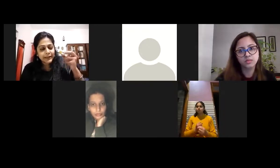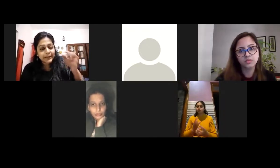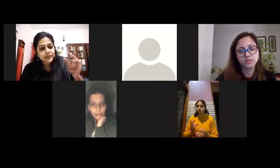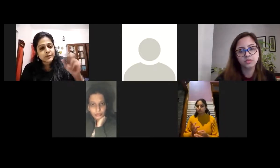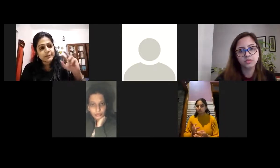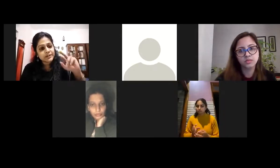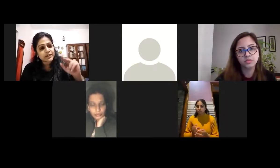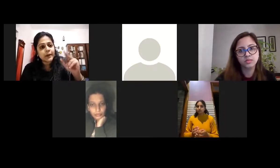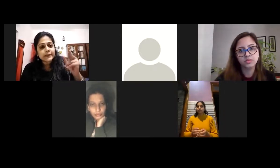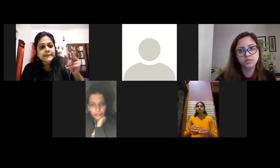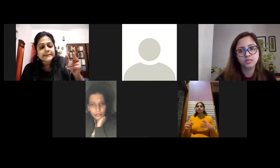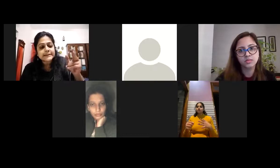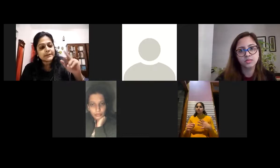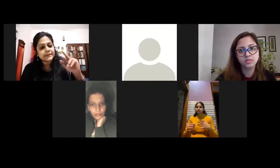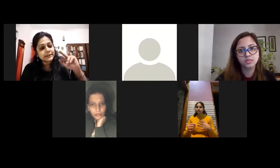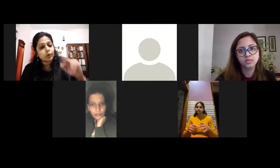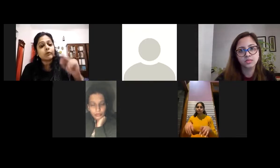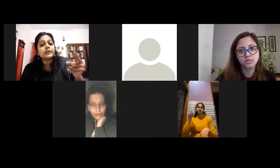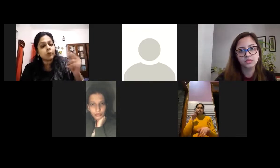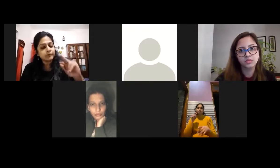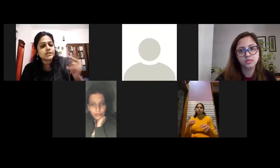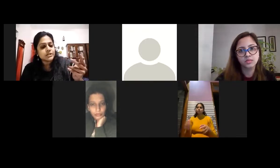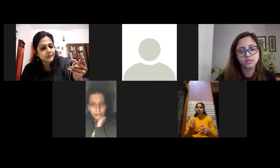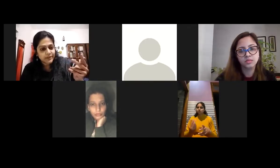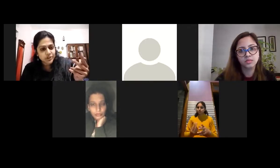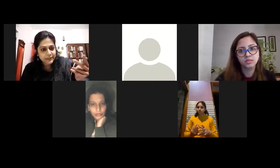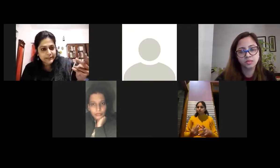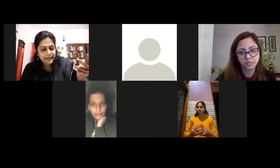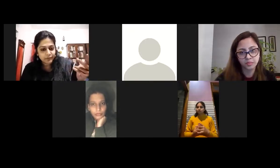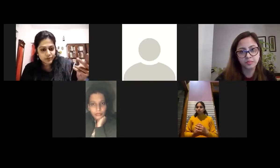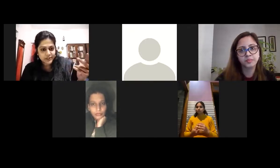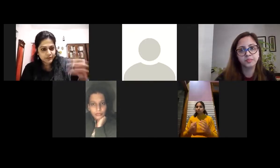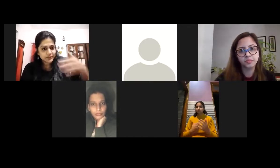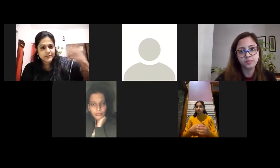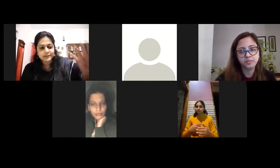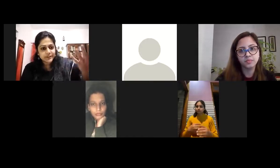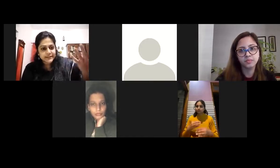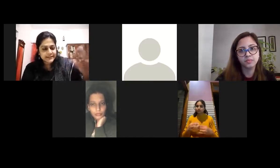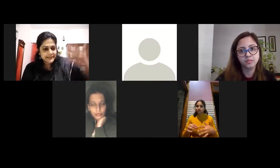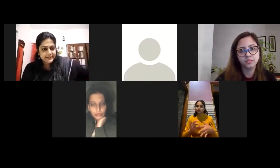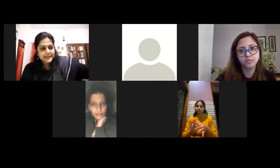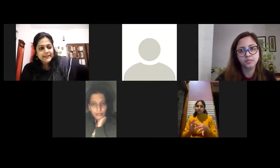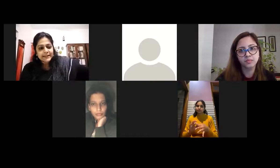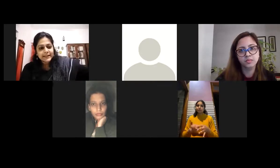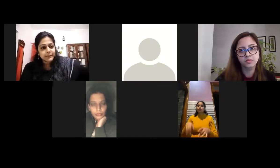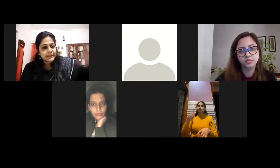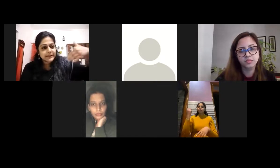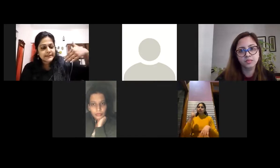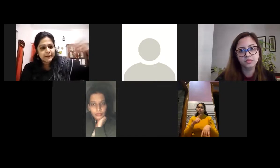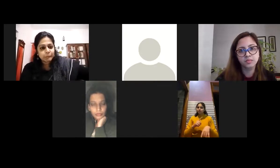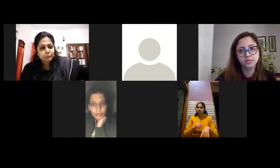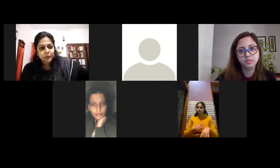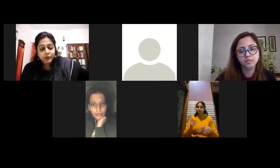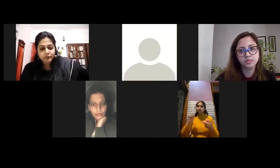and engagements about sexuality and disability in the novel and conversations between Jane and Rochester. For instance, the first instance that Bertha